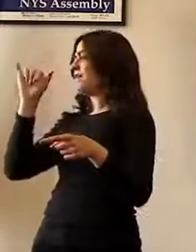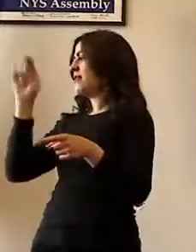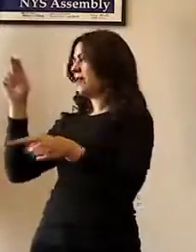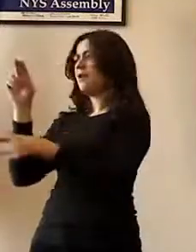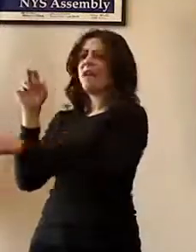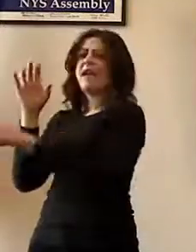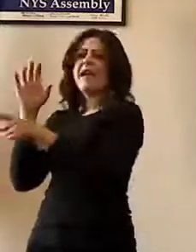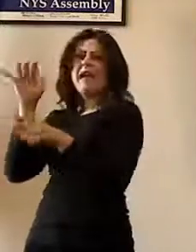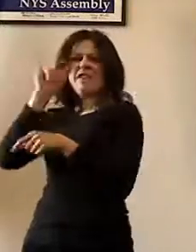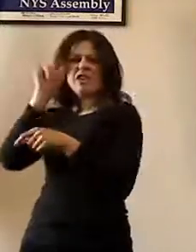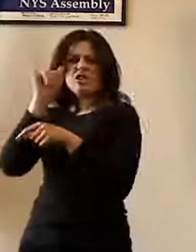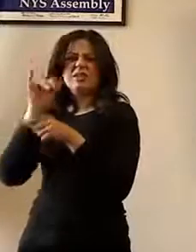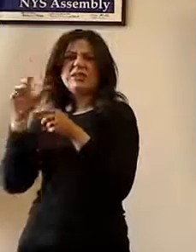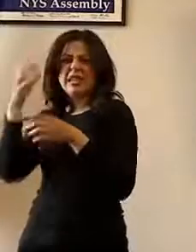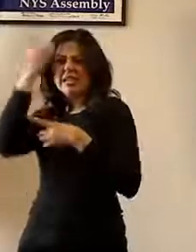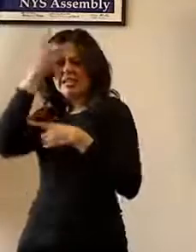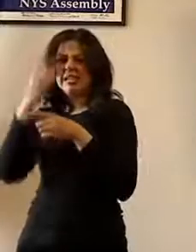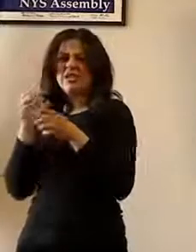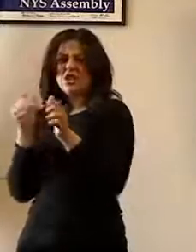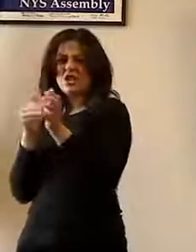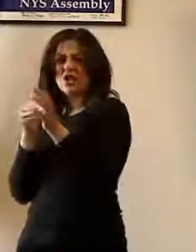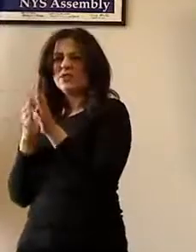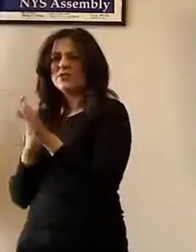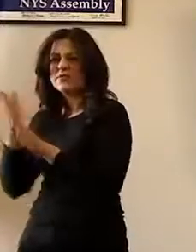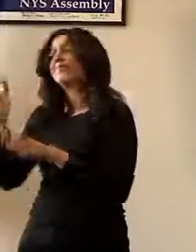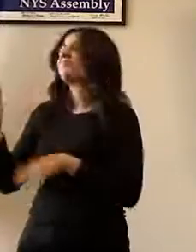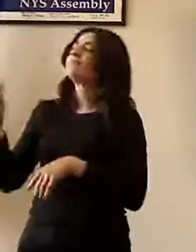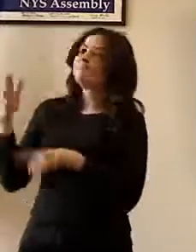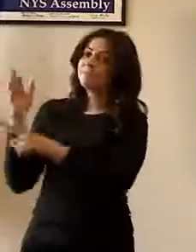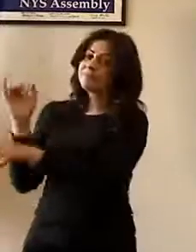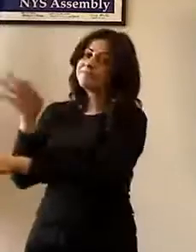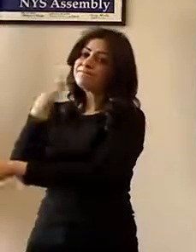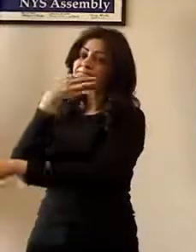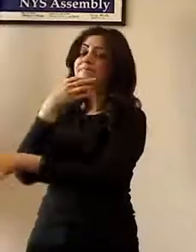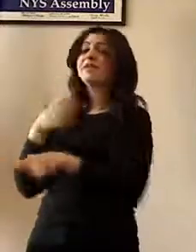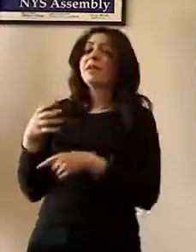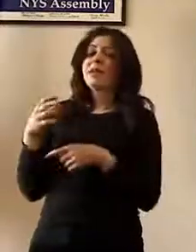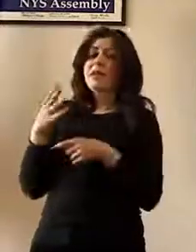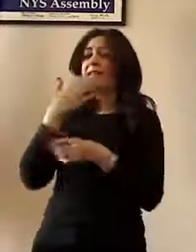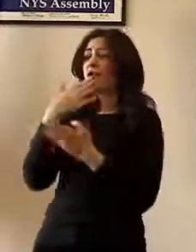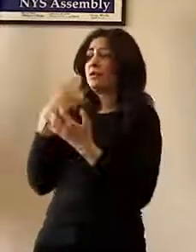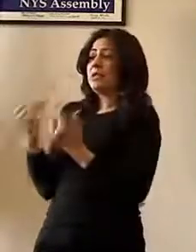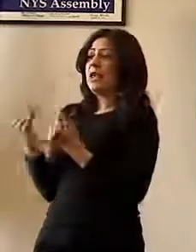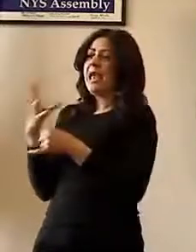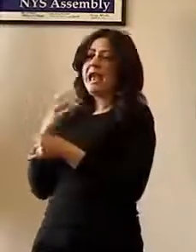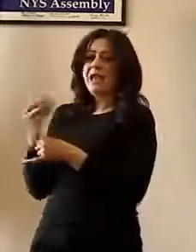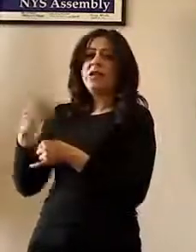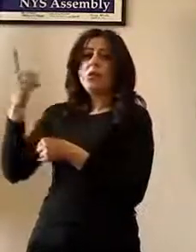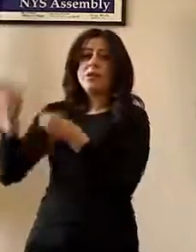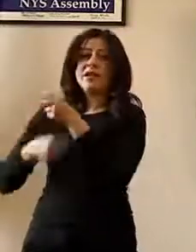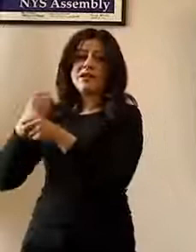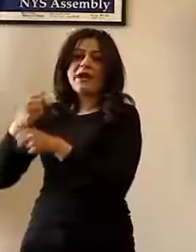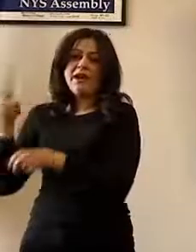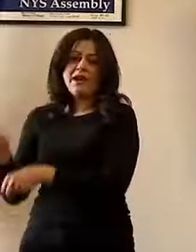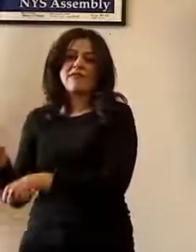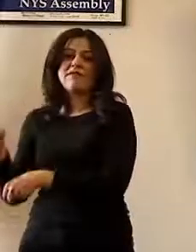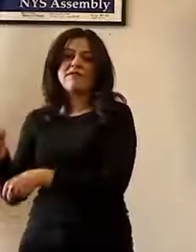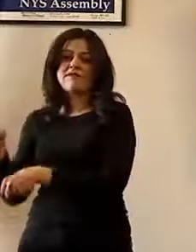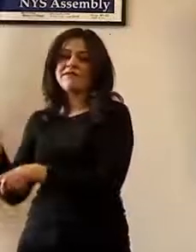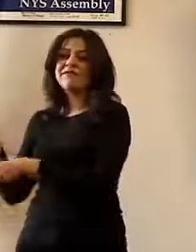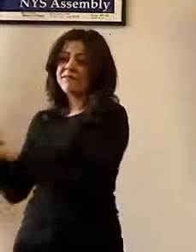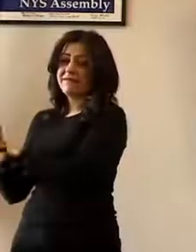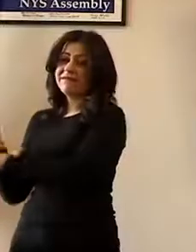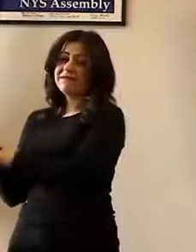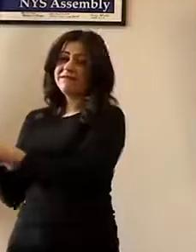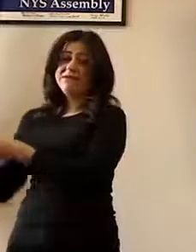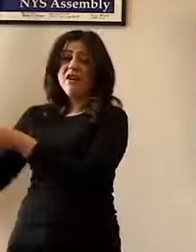grateful to you, Anil, both today and these last 14 months. And while we're at it, again, our thanks to